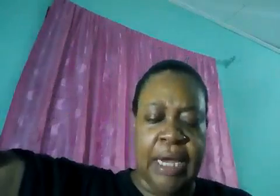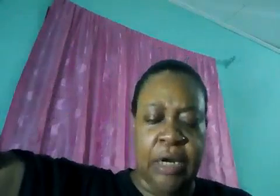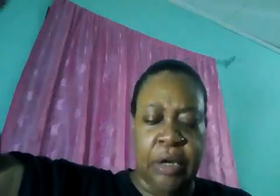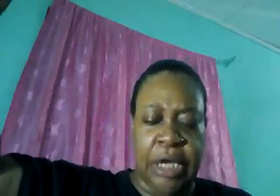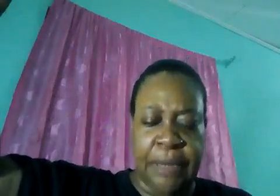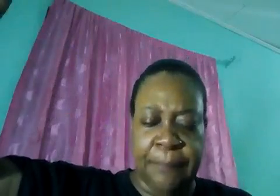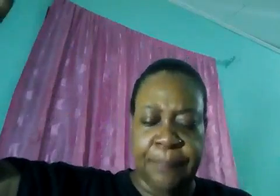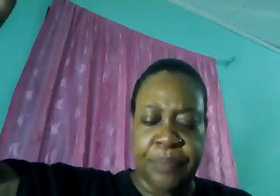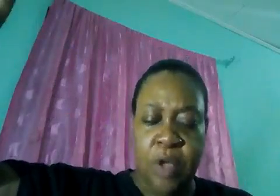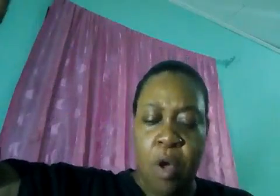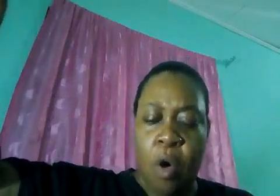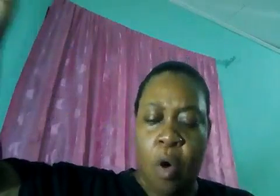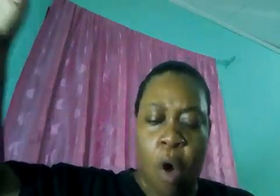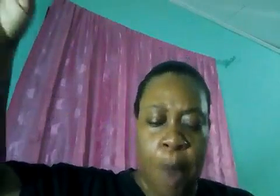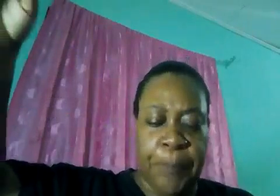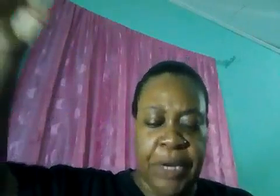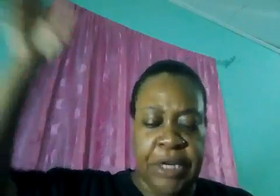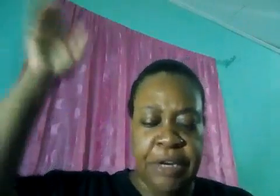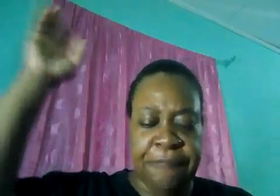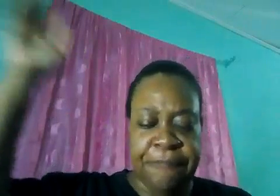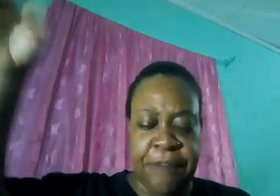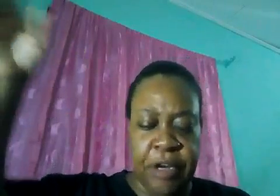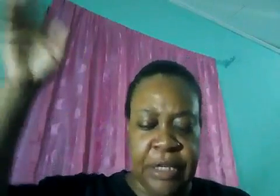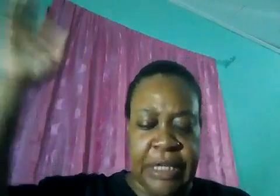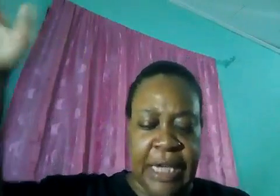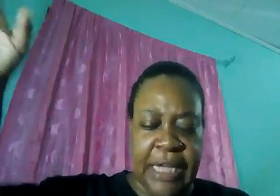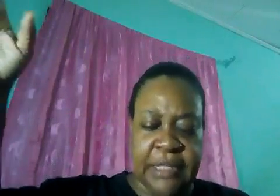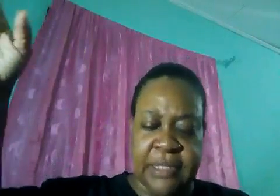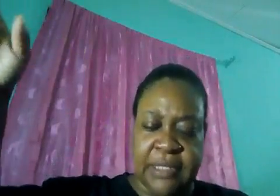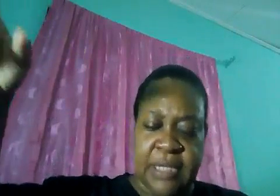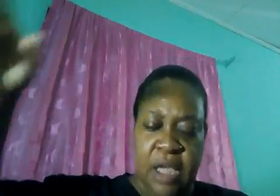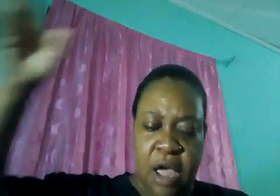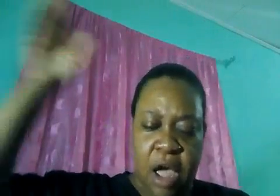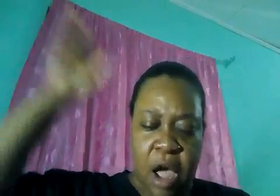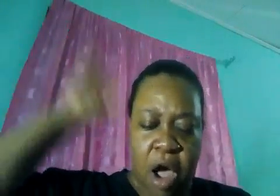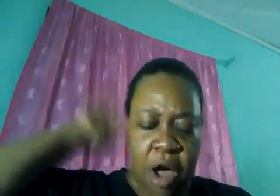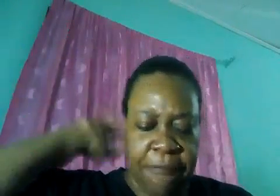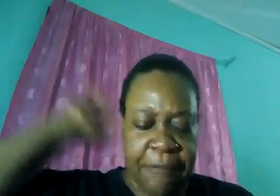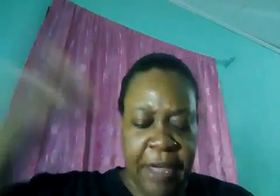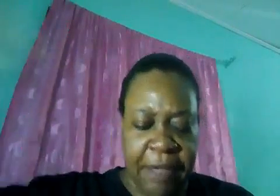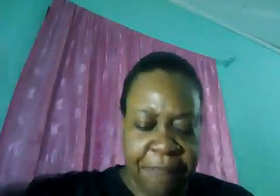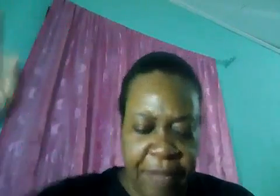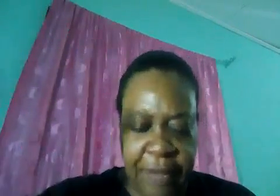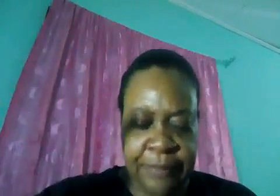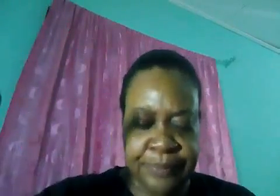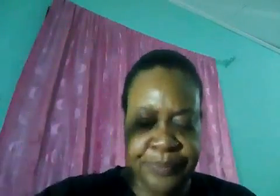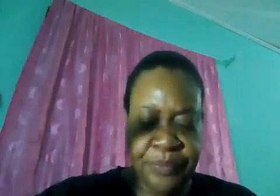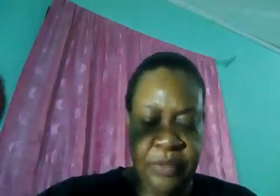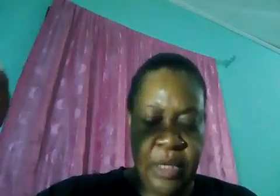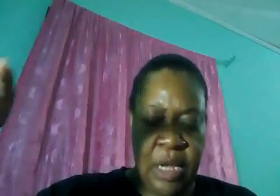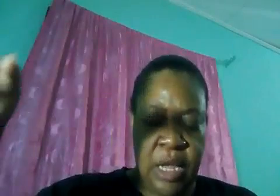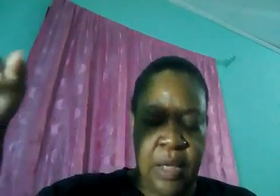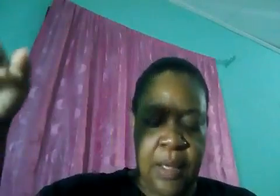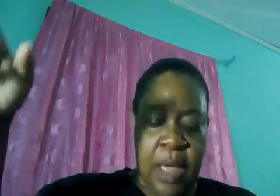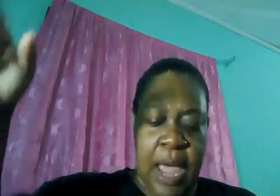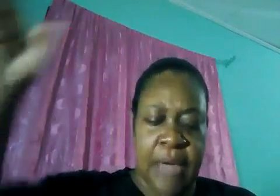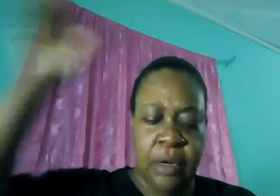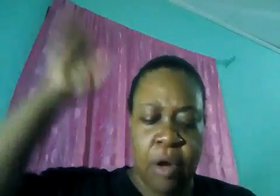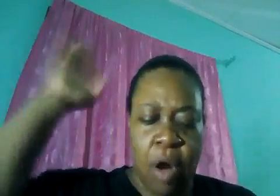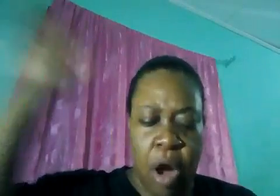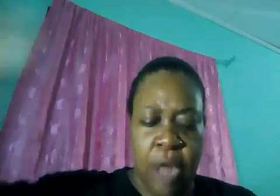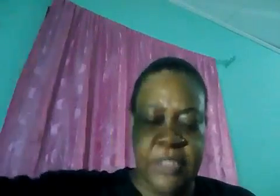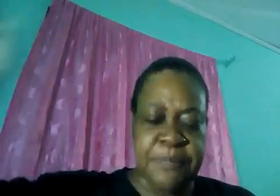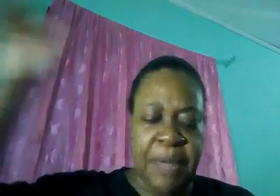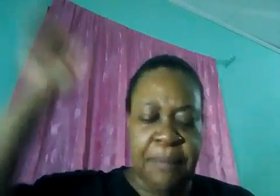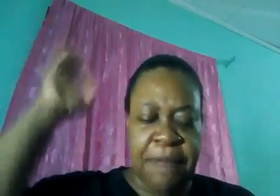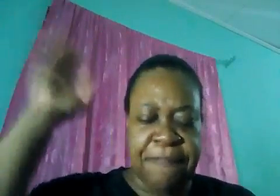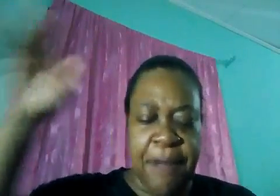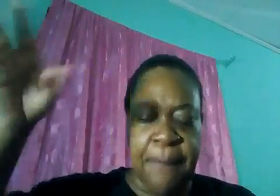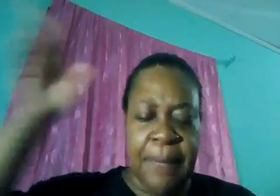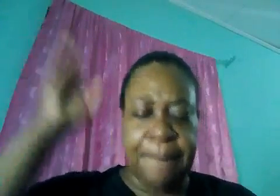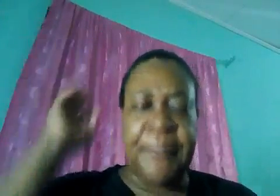Elohim, open the floodgates of heaven and cause me and my family